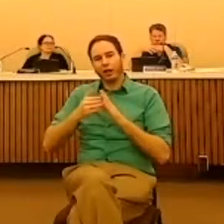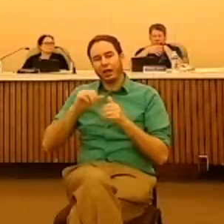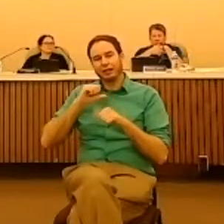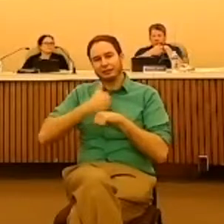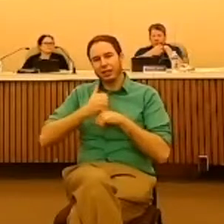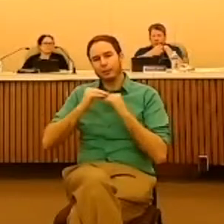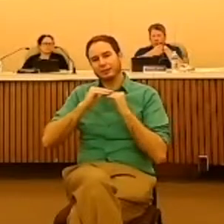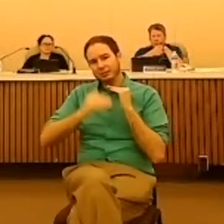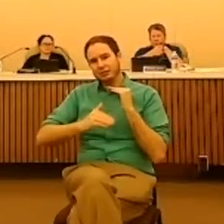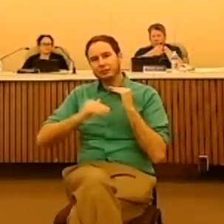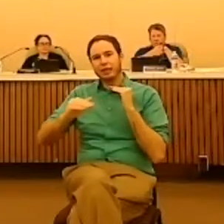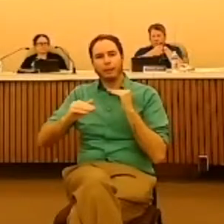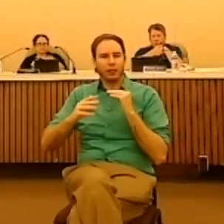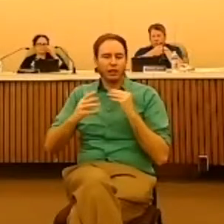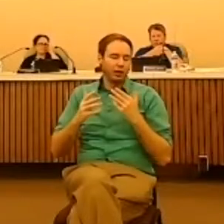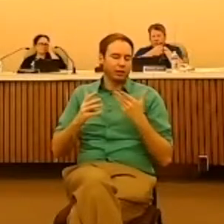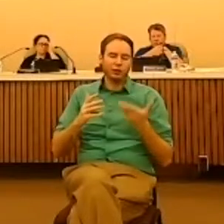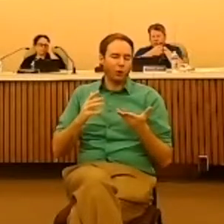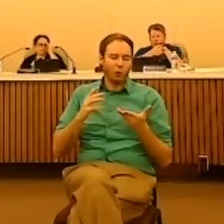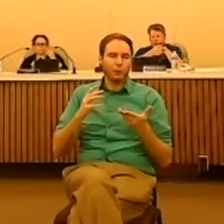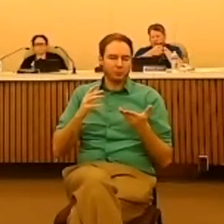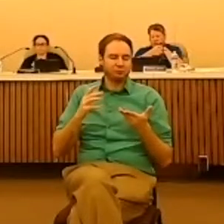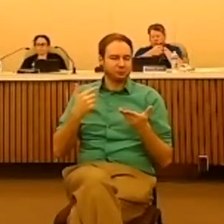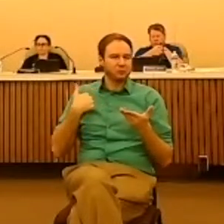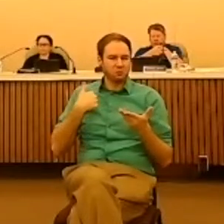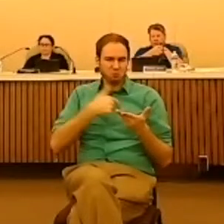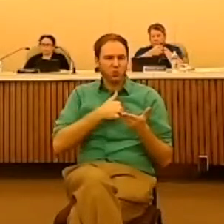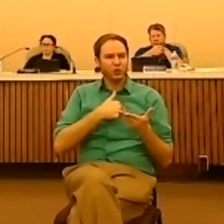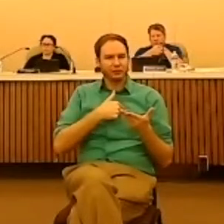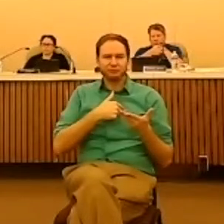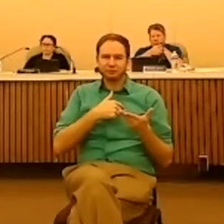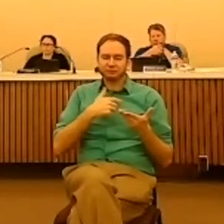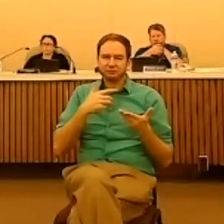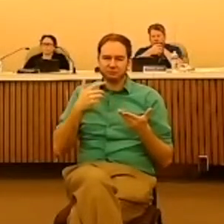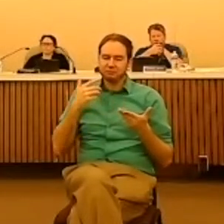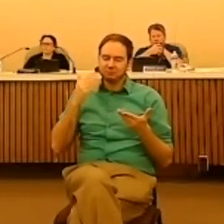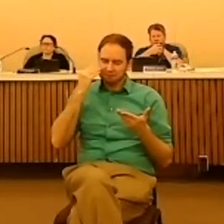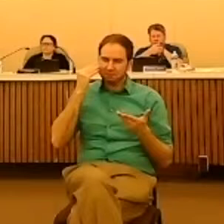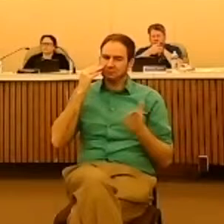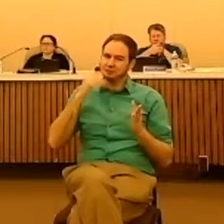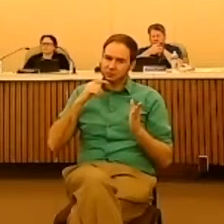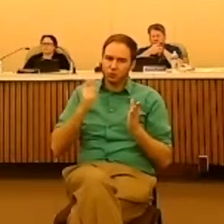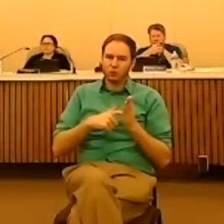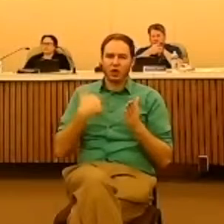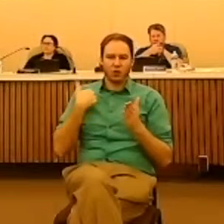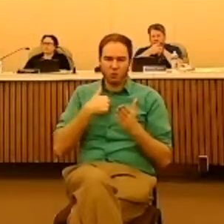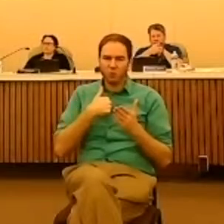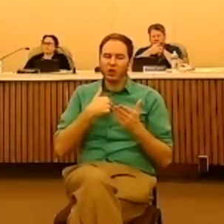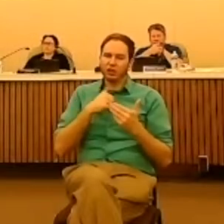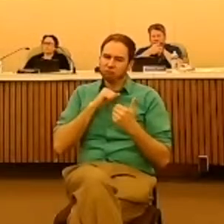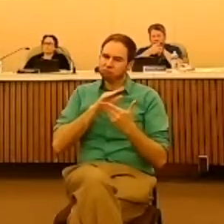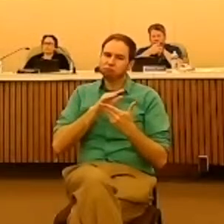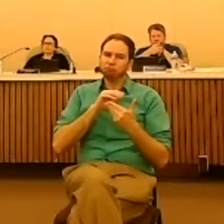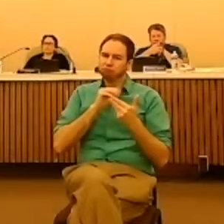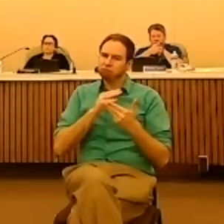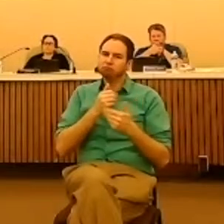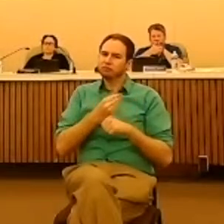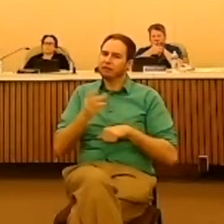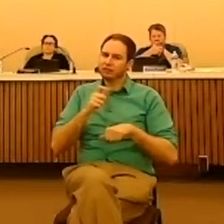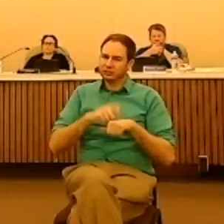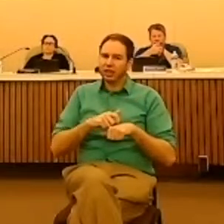stabilization. So like I said, that has been something that we have addressed in the last couple of